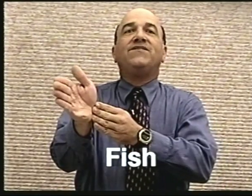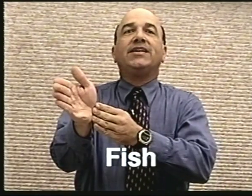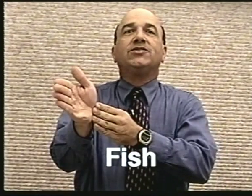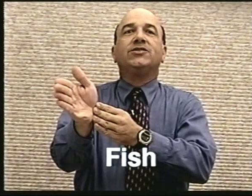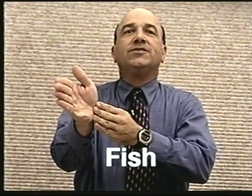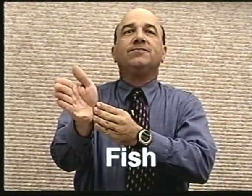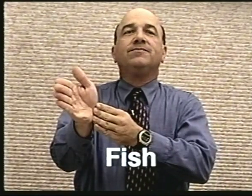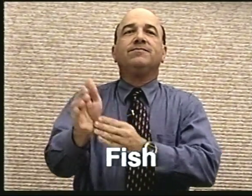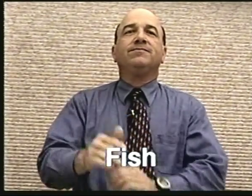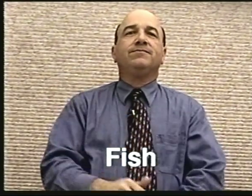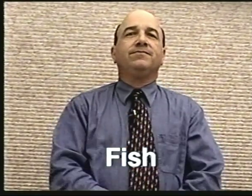fish.